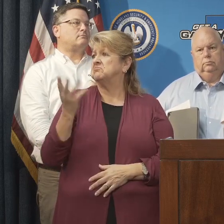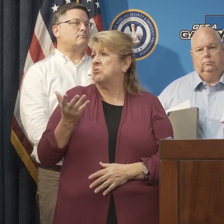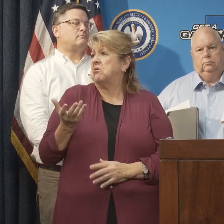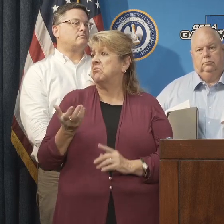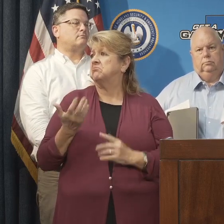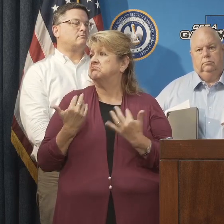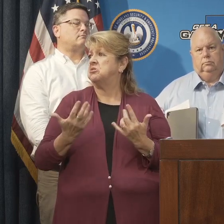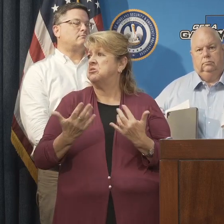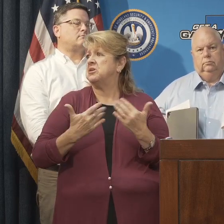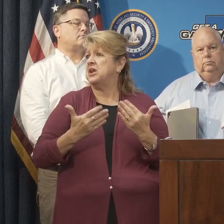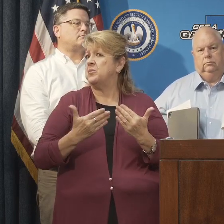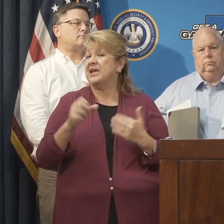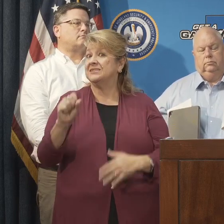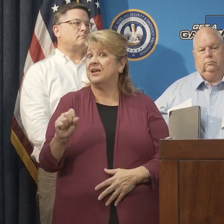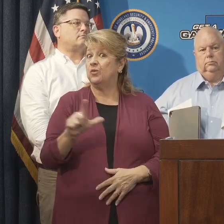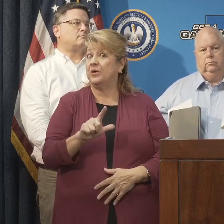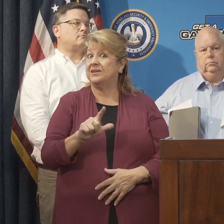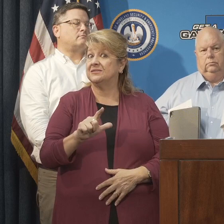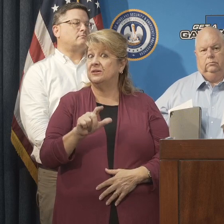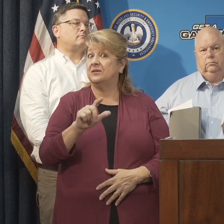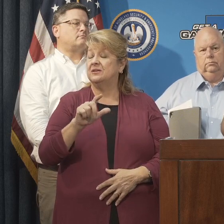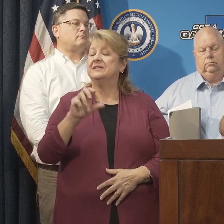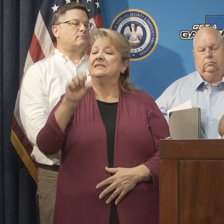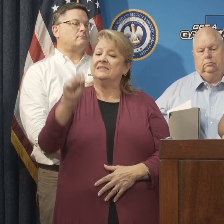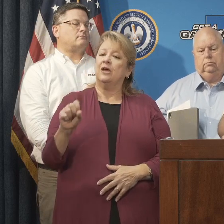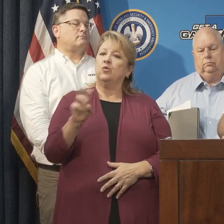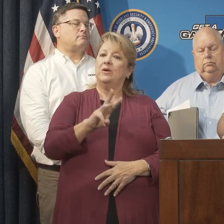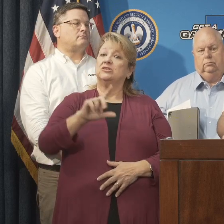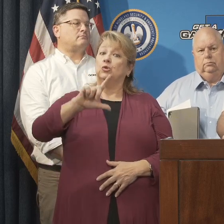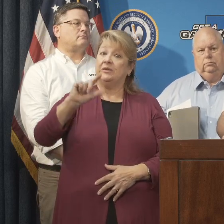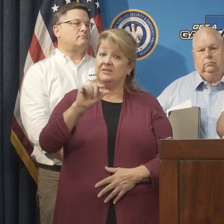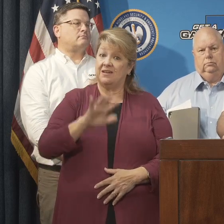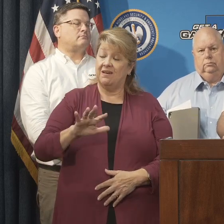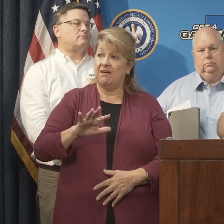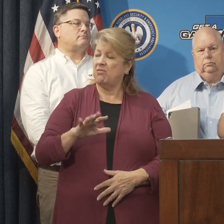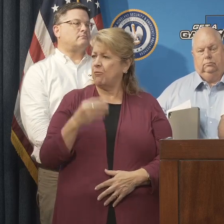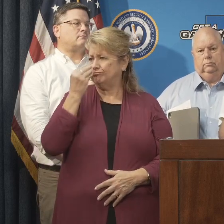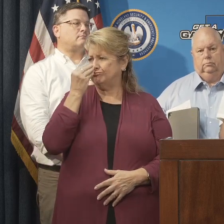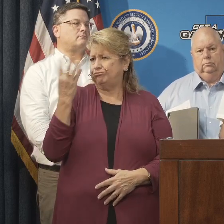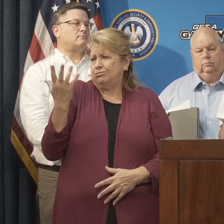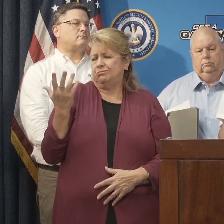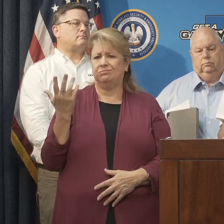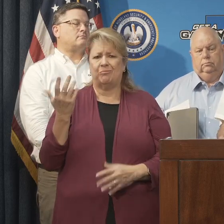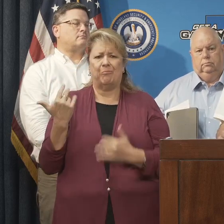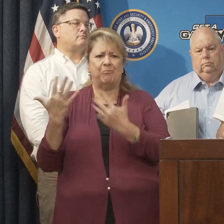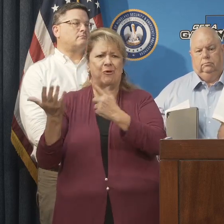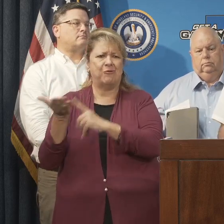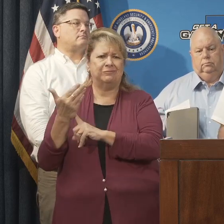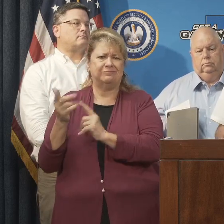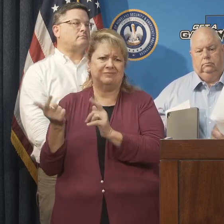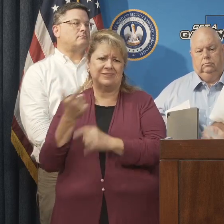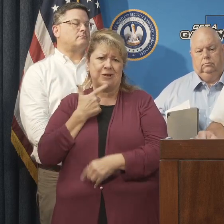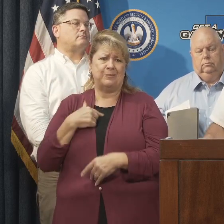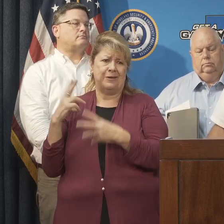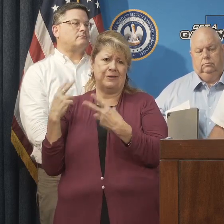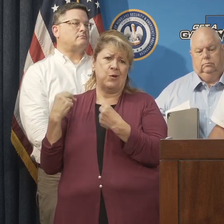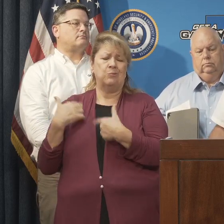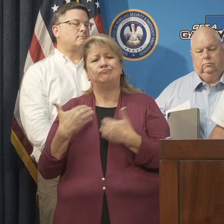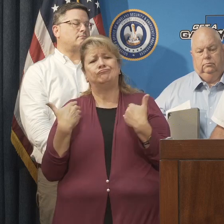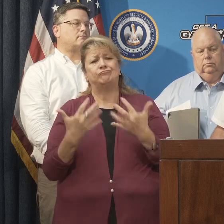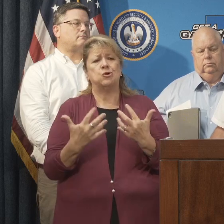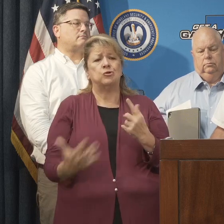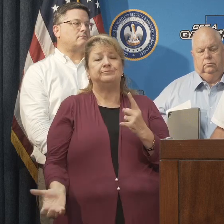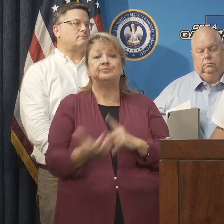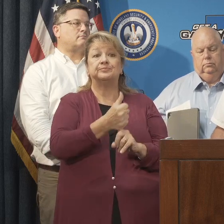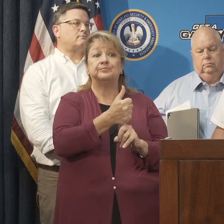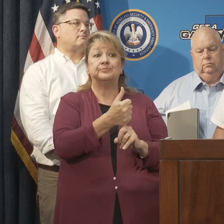including in the area of Southwest Louisiana where we're dealing with the most serious fires. And of course, that's happening at the local level too, with